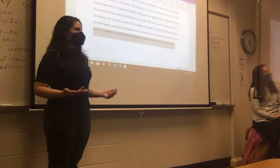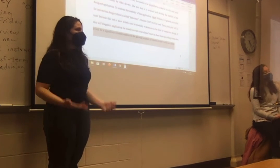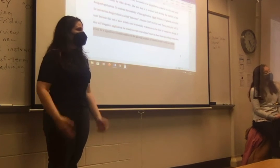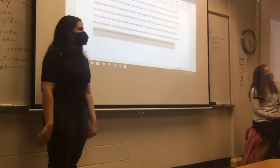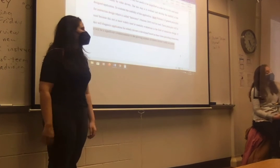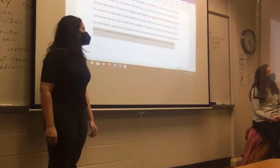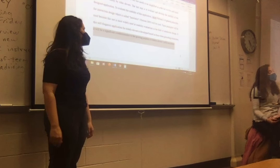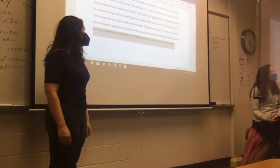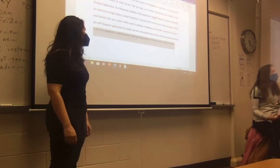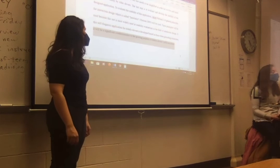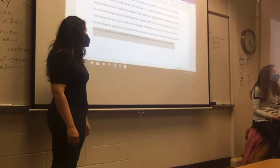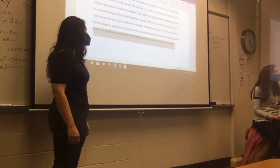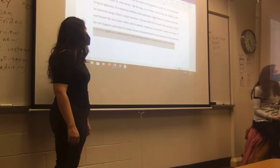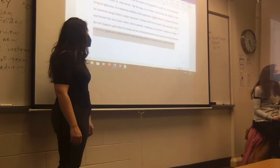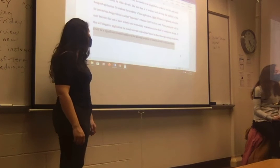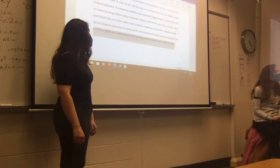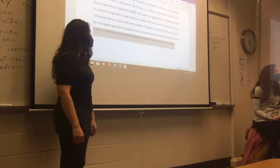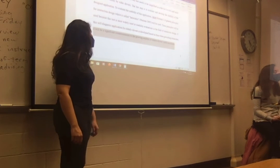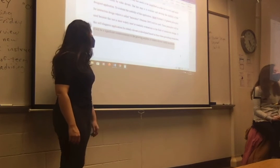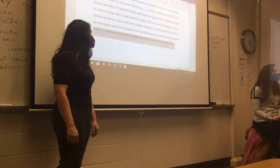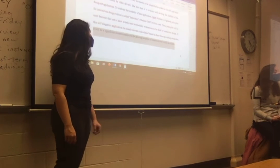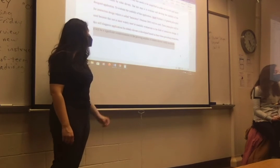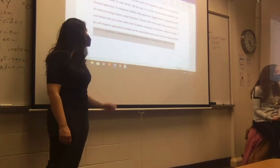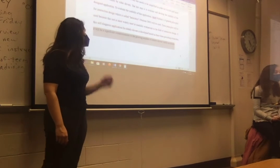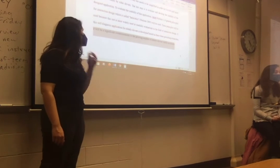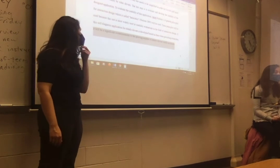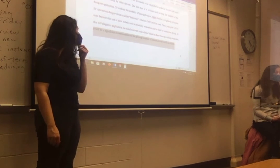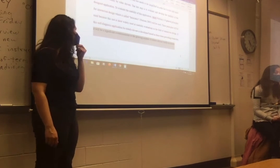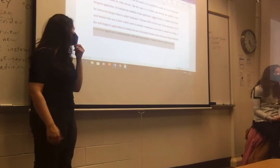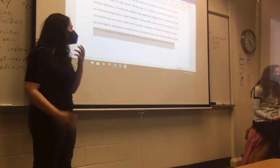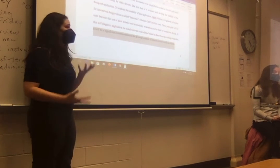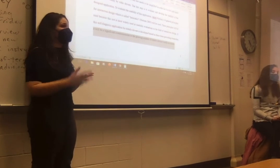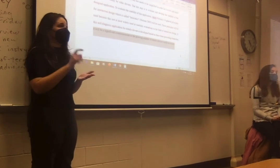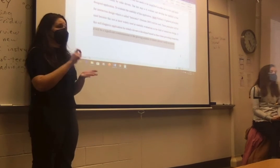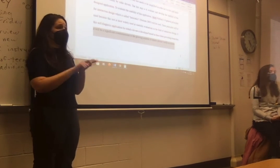So the writer has all parts of Move 3.